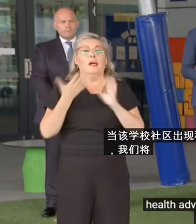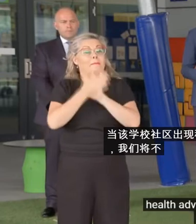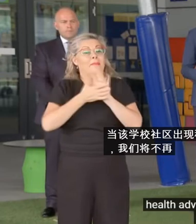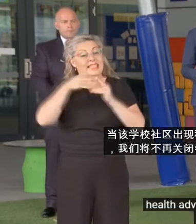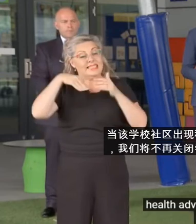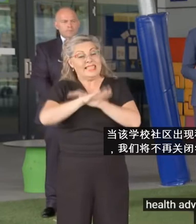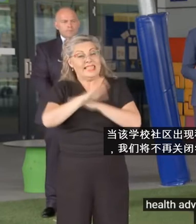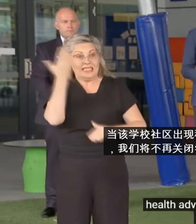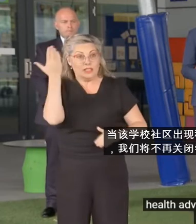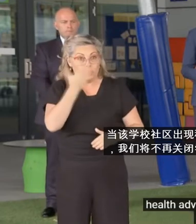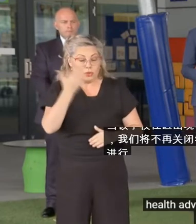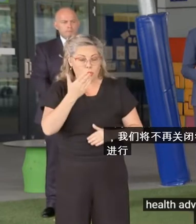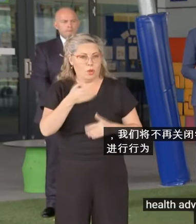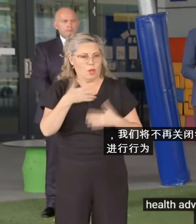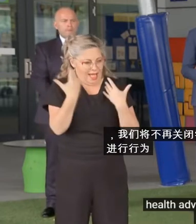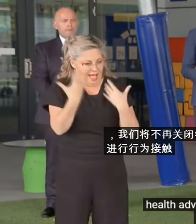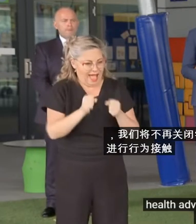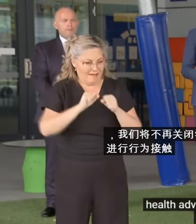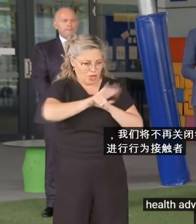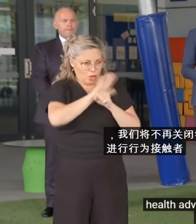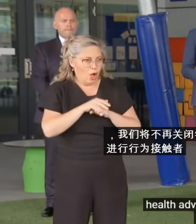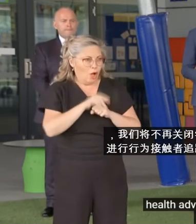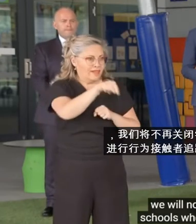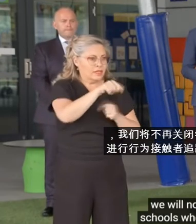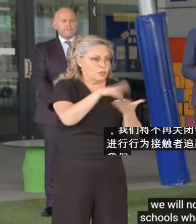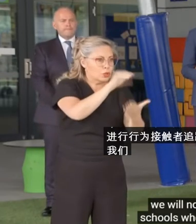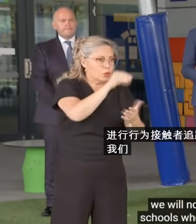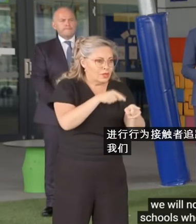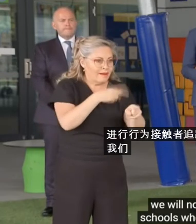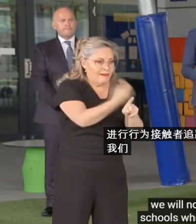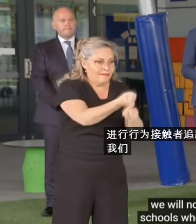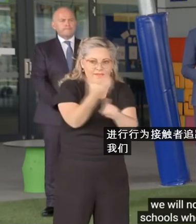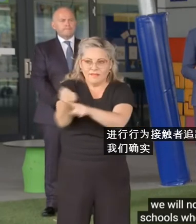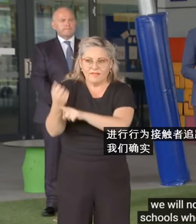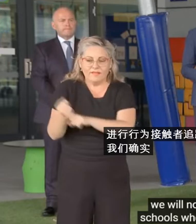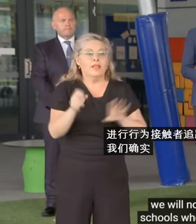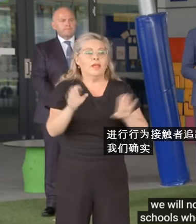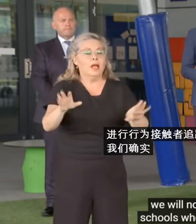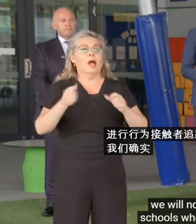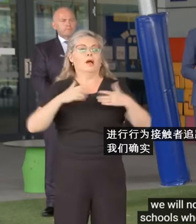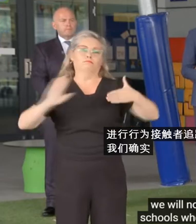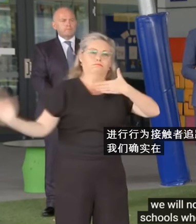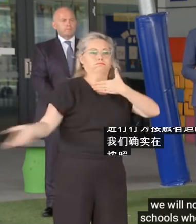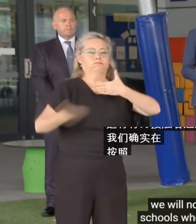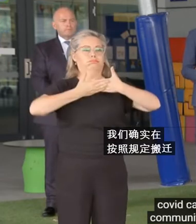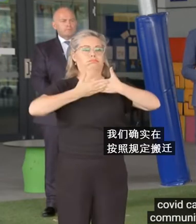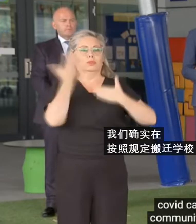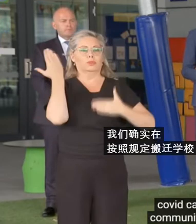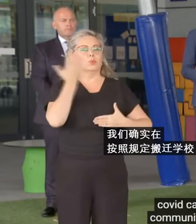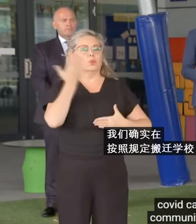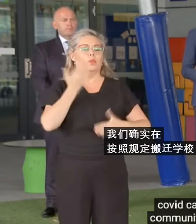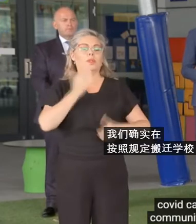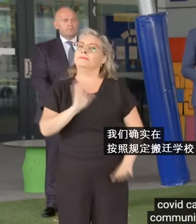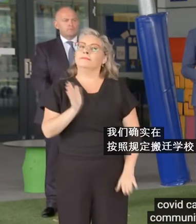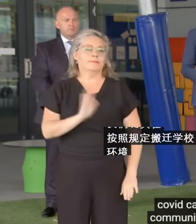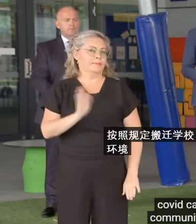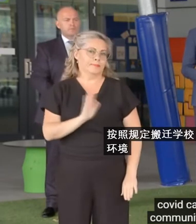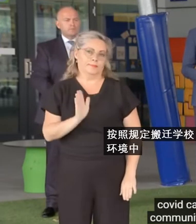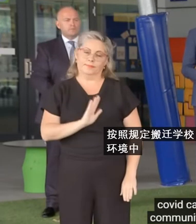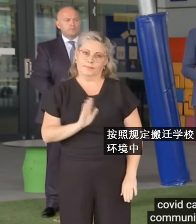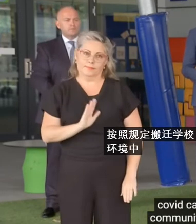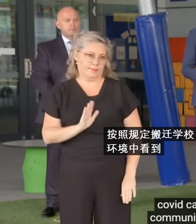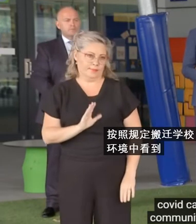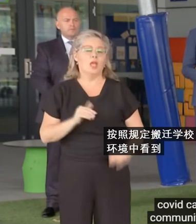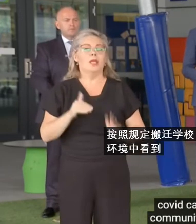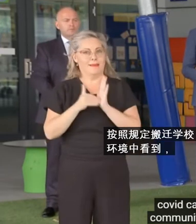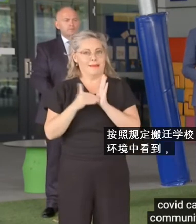case in that school community, and we won't be conducting contact tracing anymore. We're really moving schools in line with what we see in community